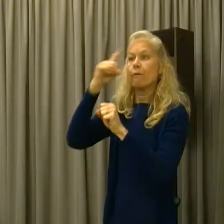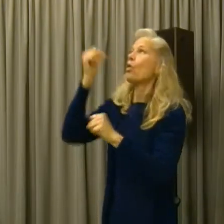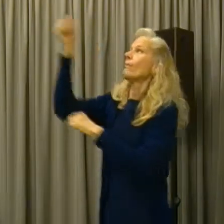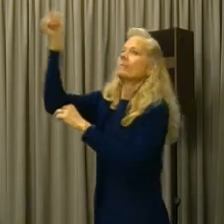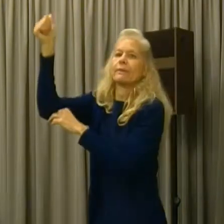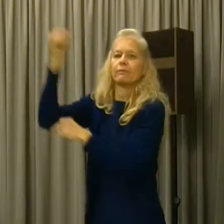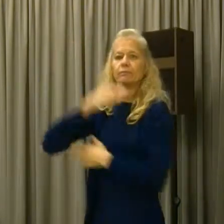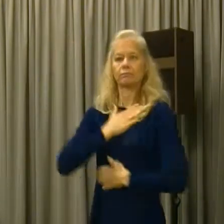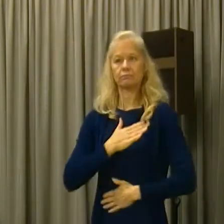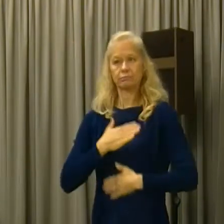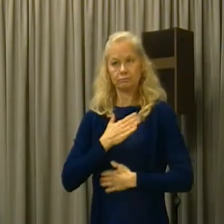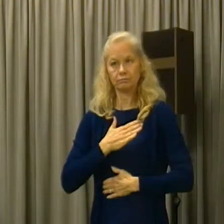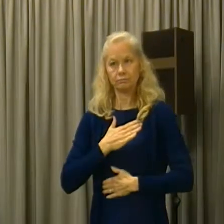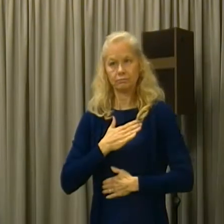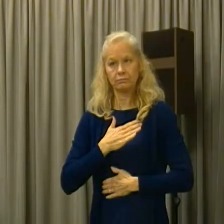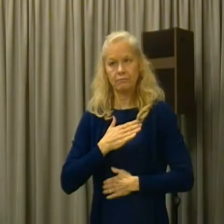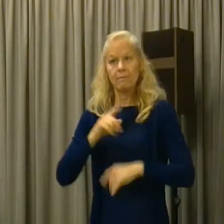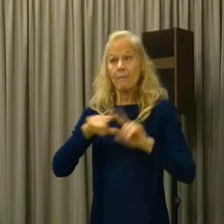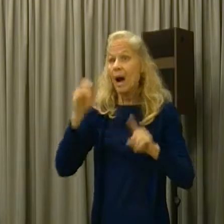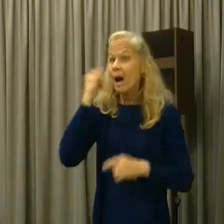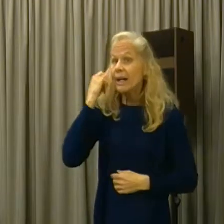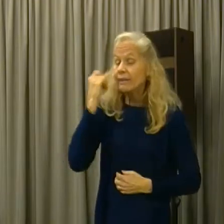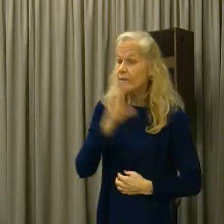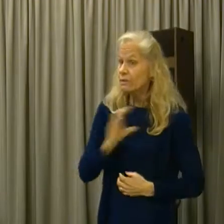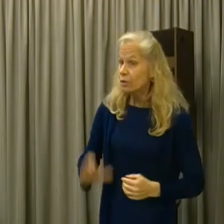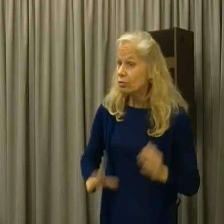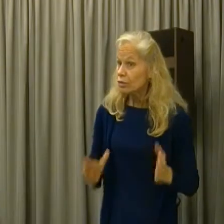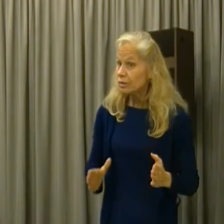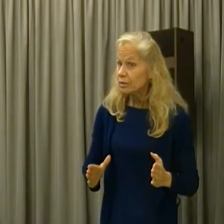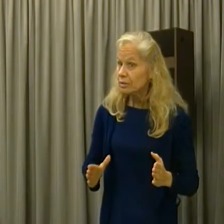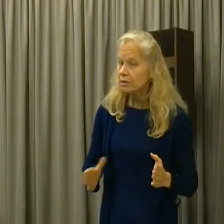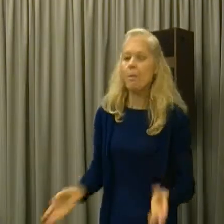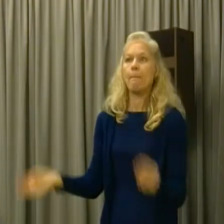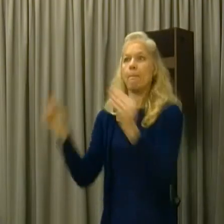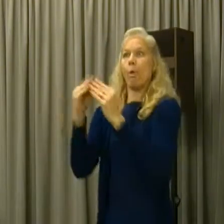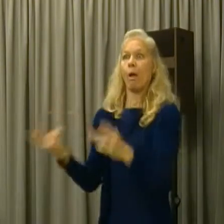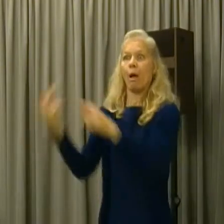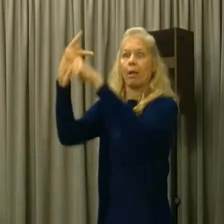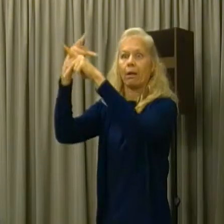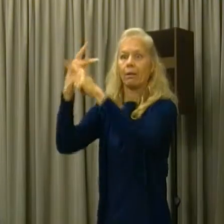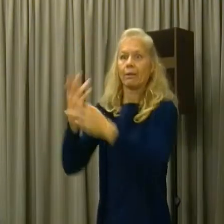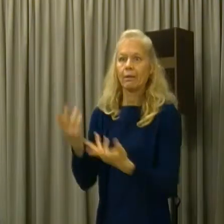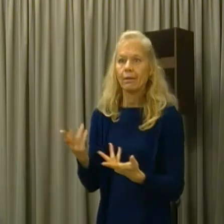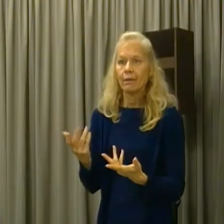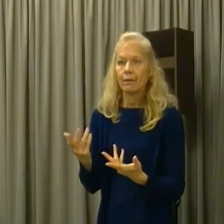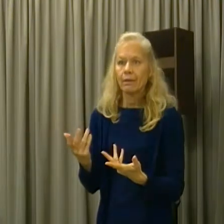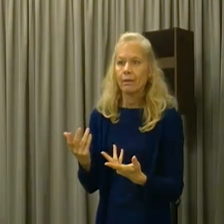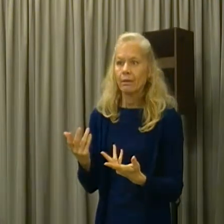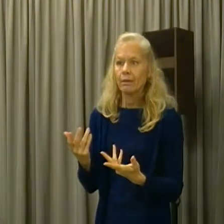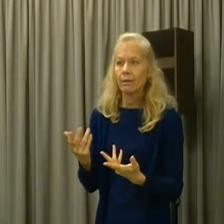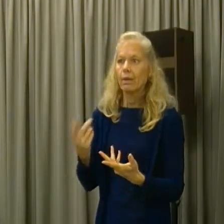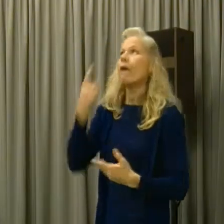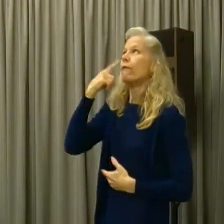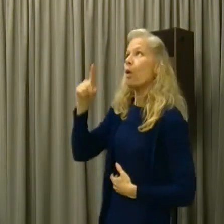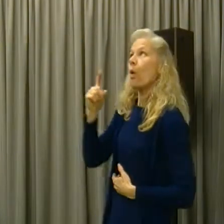the reason we were created. To please God, not myself. To please Christ, not myself.